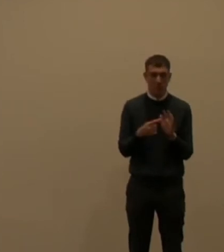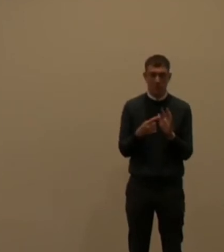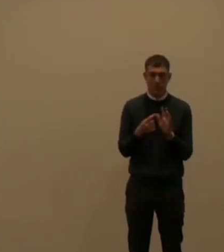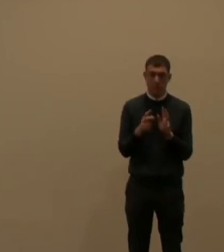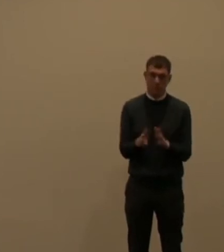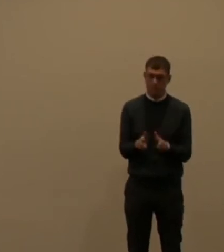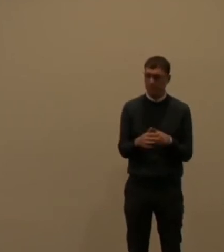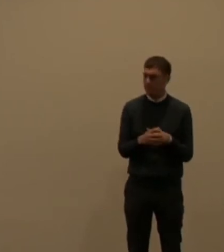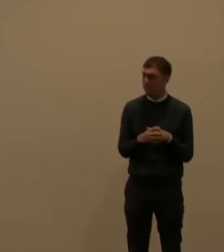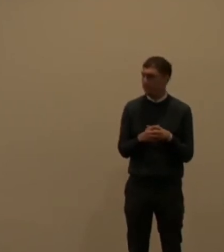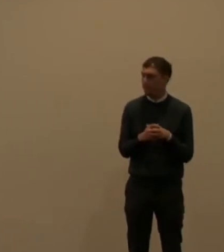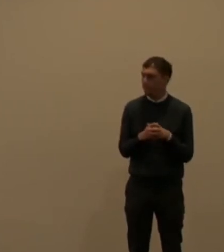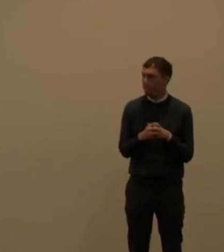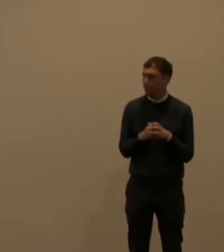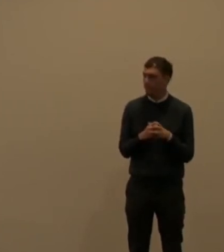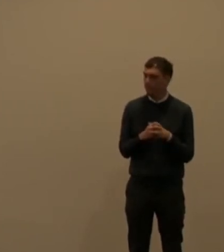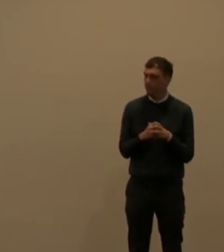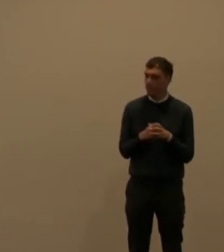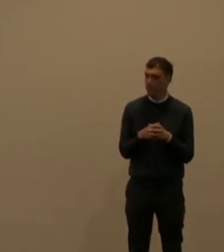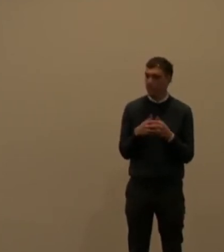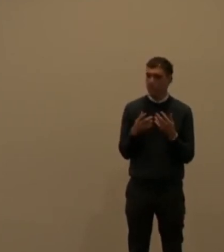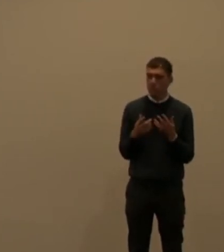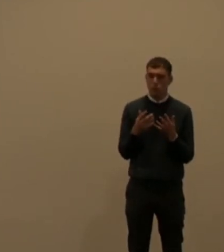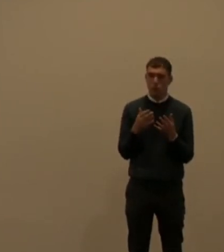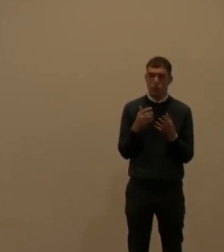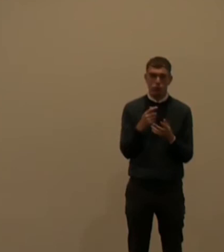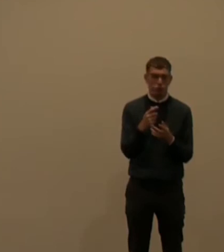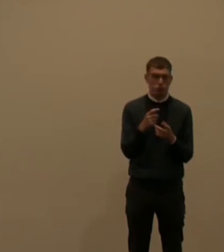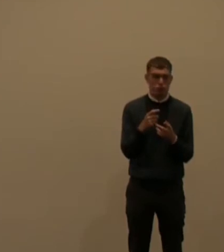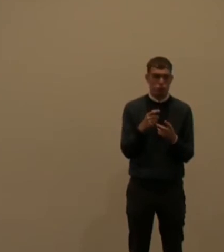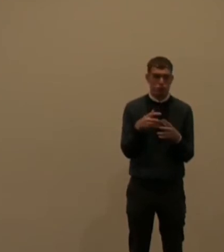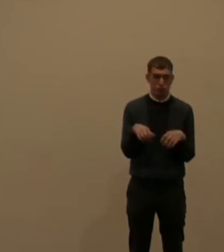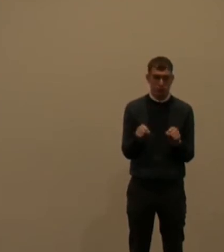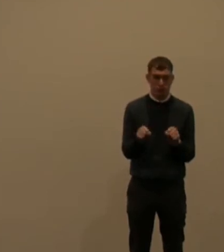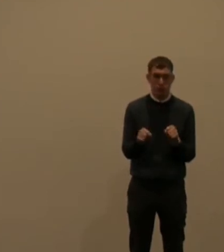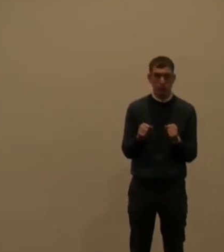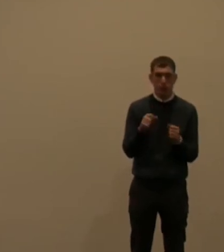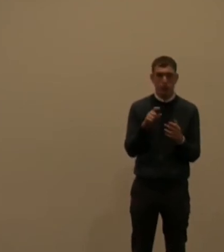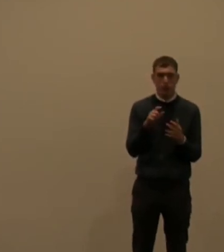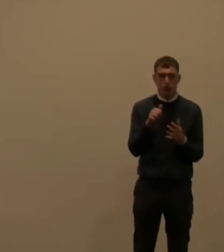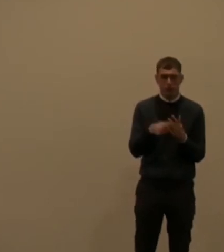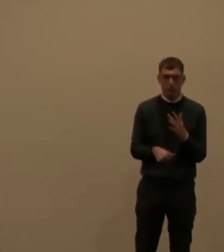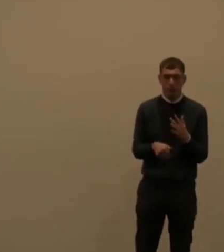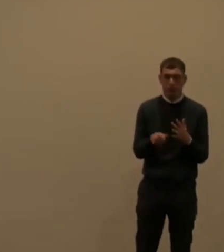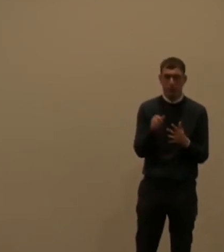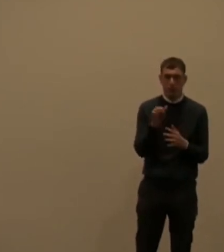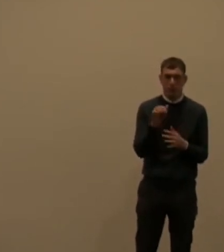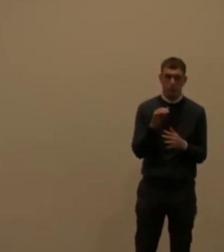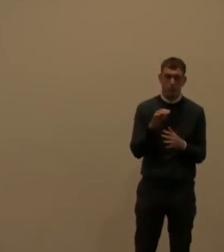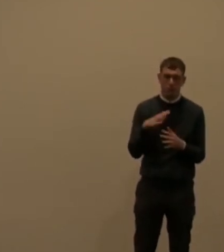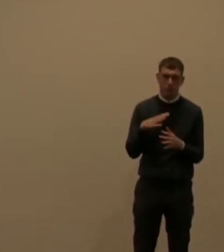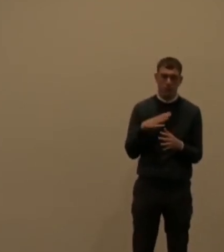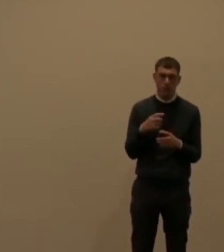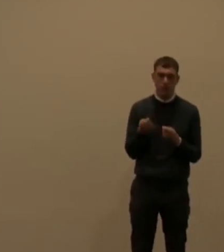through. We had the initiate phase, the implement phase, repair, and the operate phase. In the initiate phase, it is when